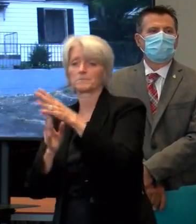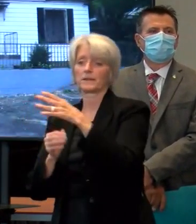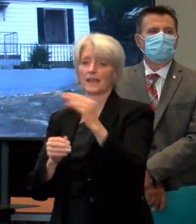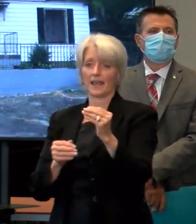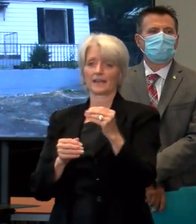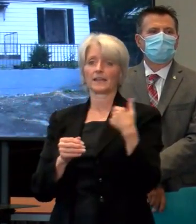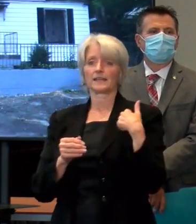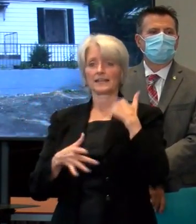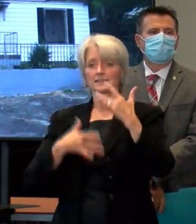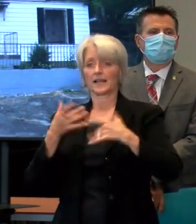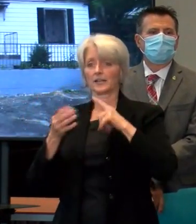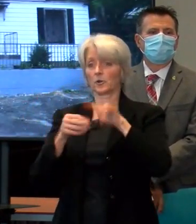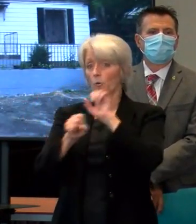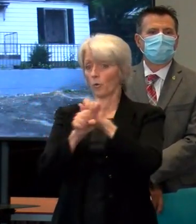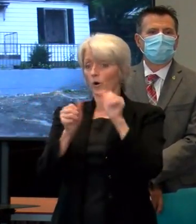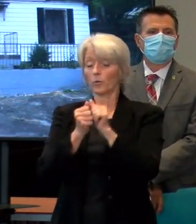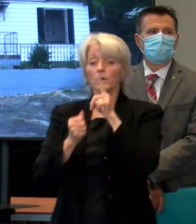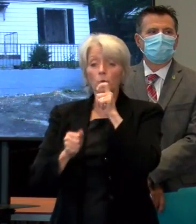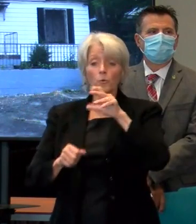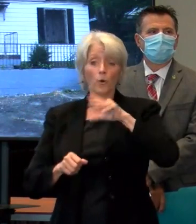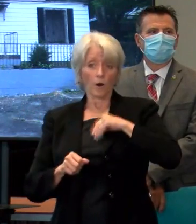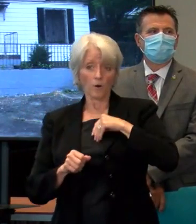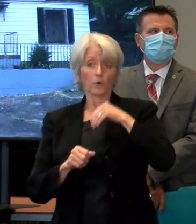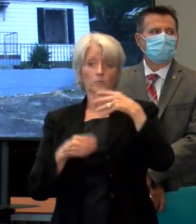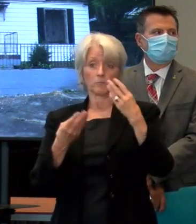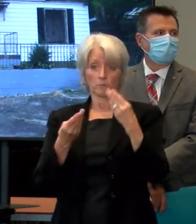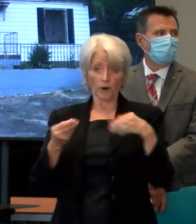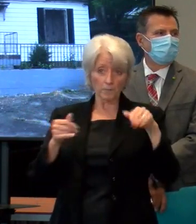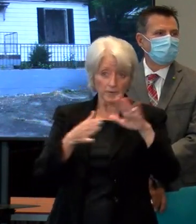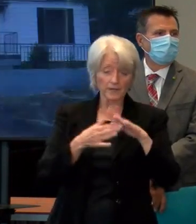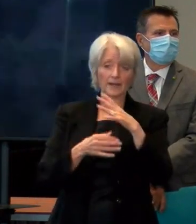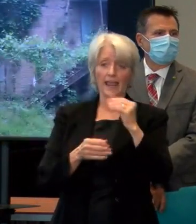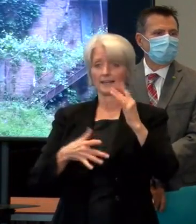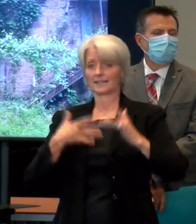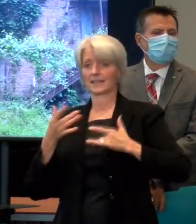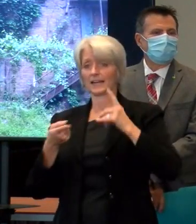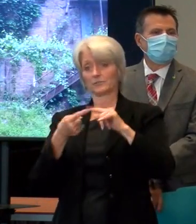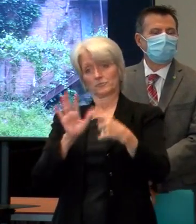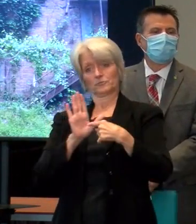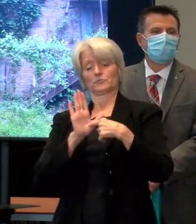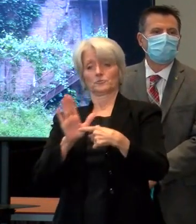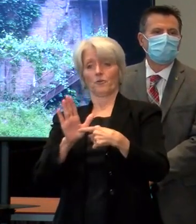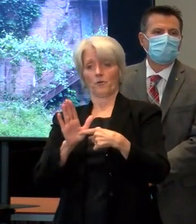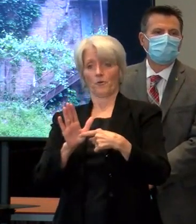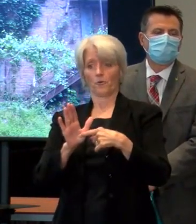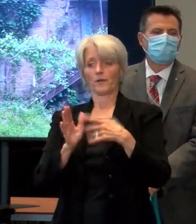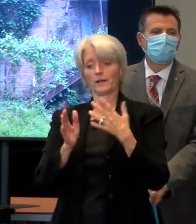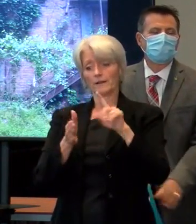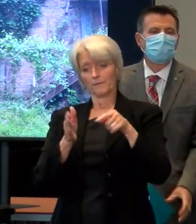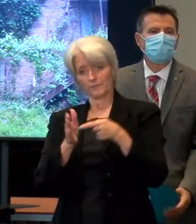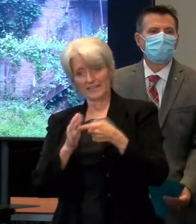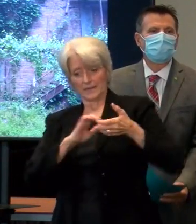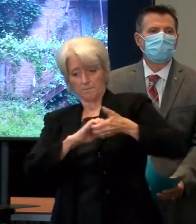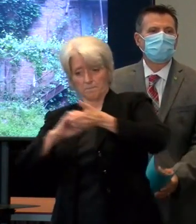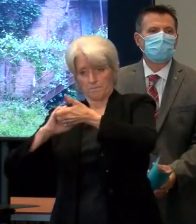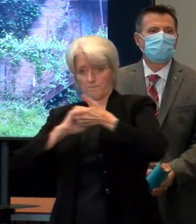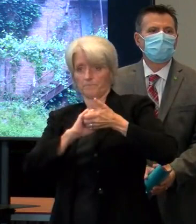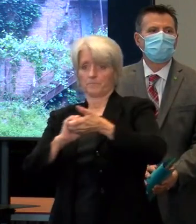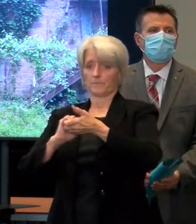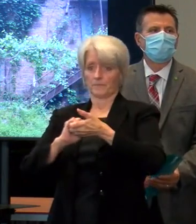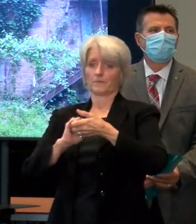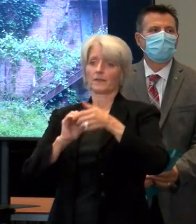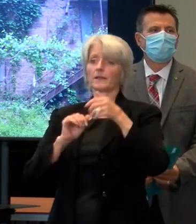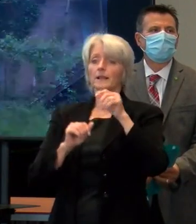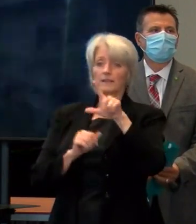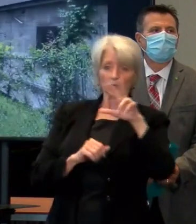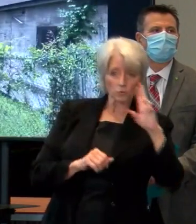to work with our property owners that are part of that area as well. And it's an exciting day to show this strategic partnership between the City of Little